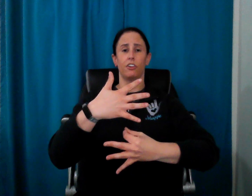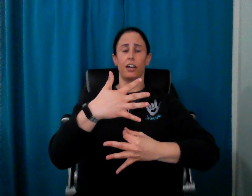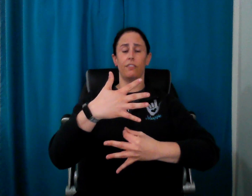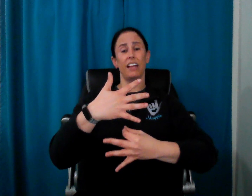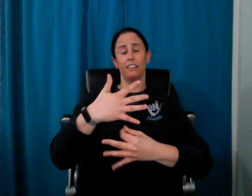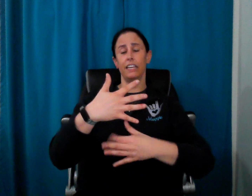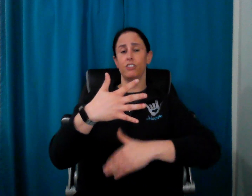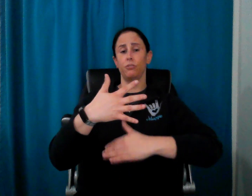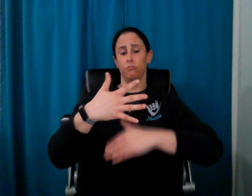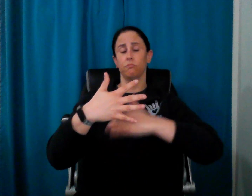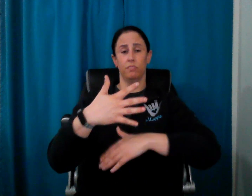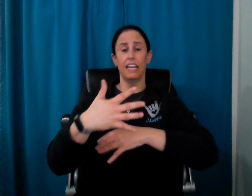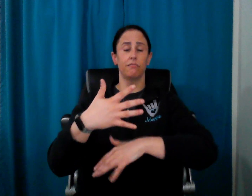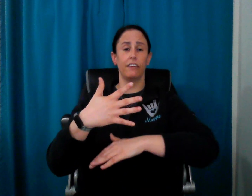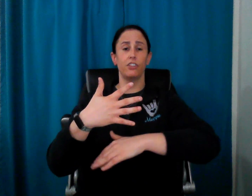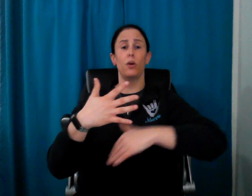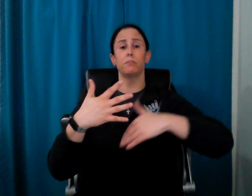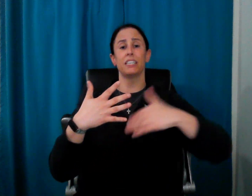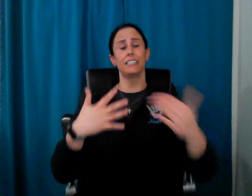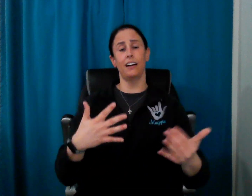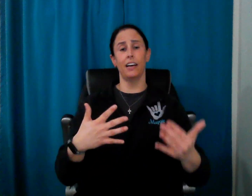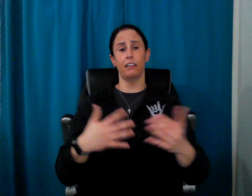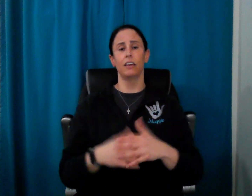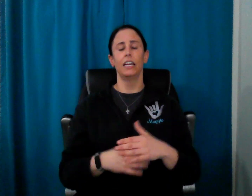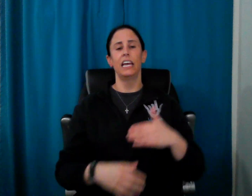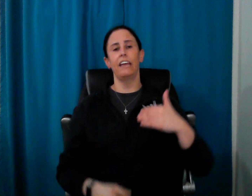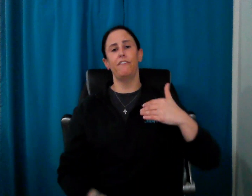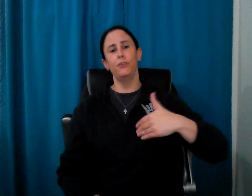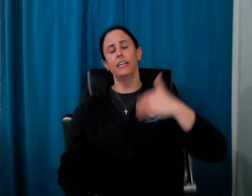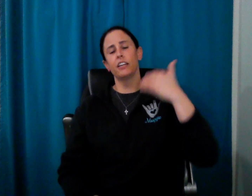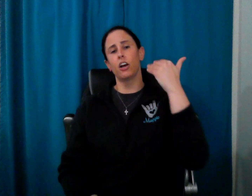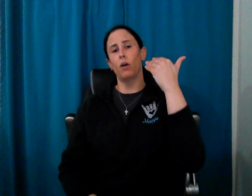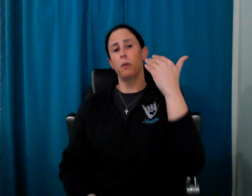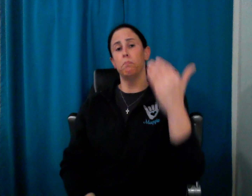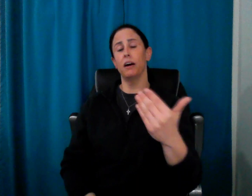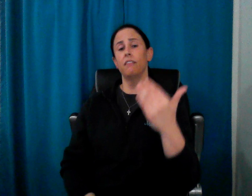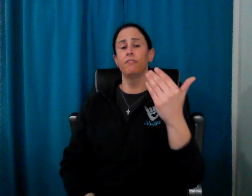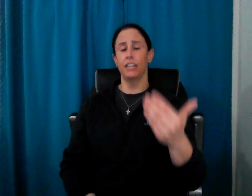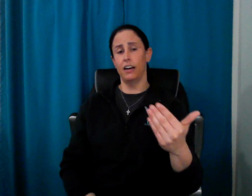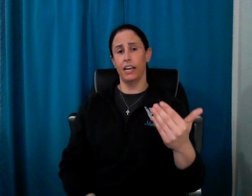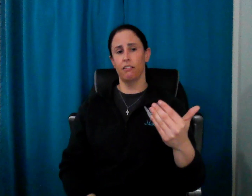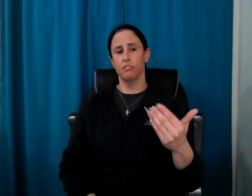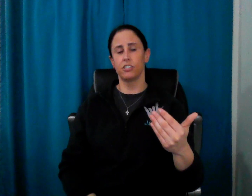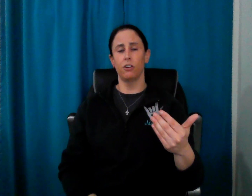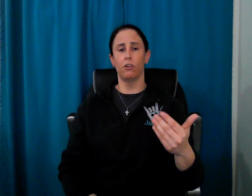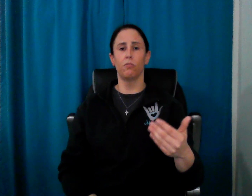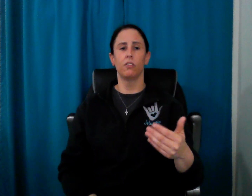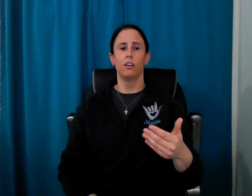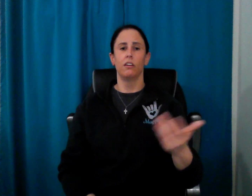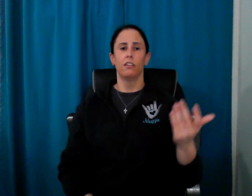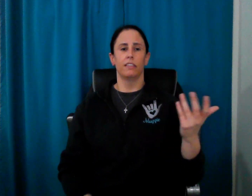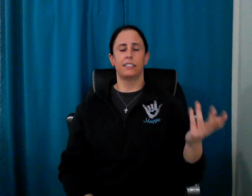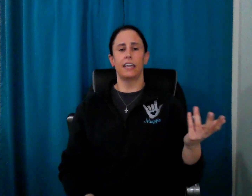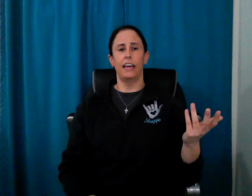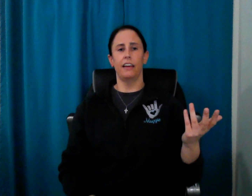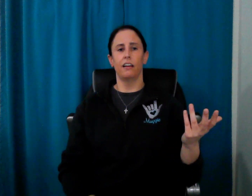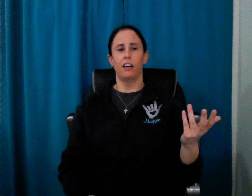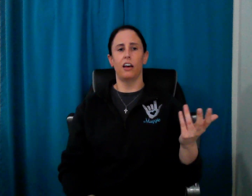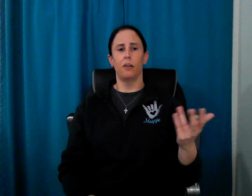Okay, that gives you up to 9. If you need to go above 9, so let's say